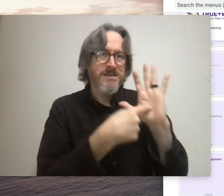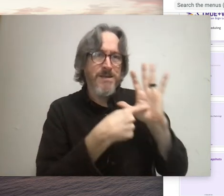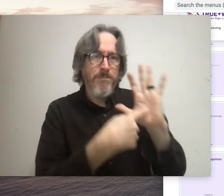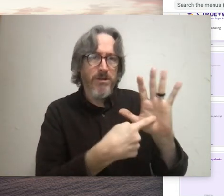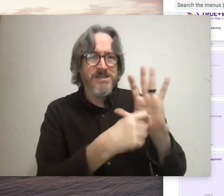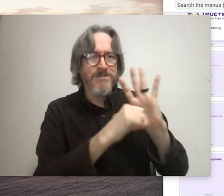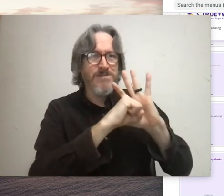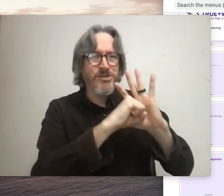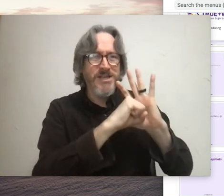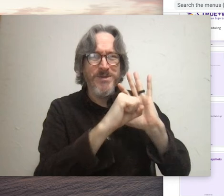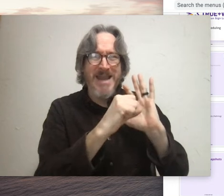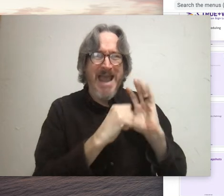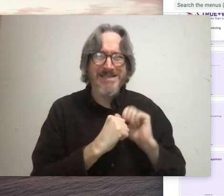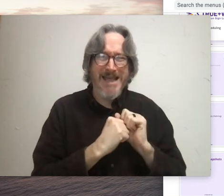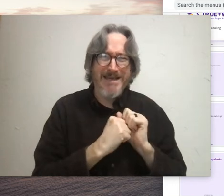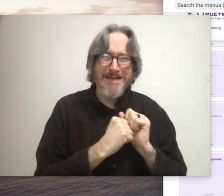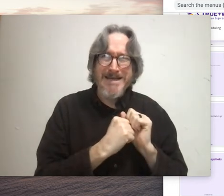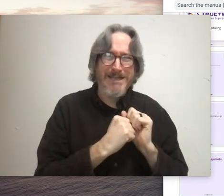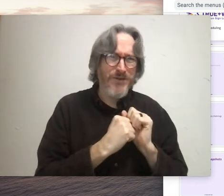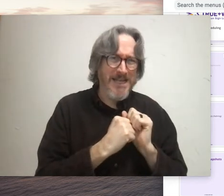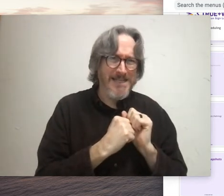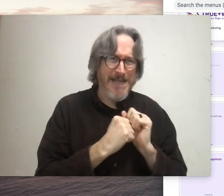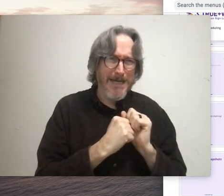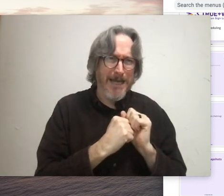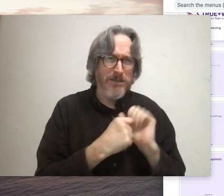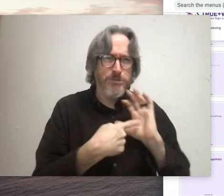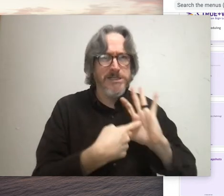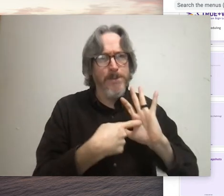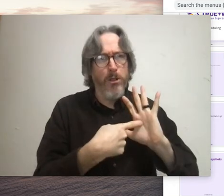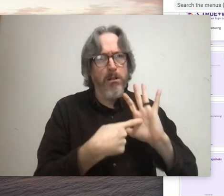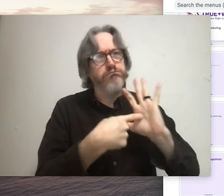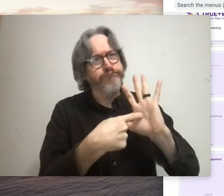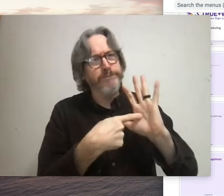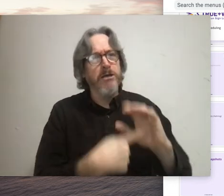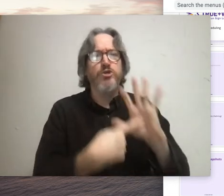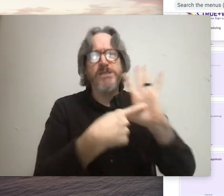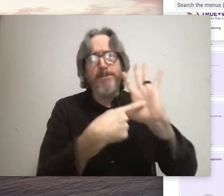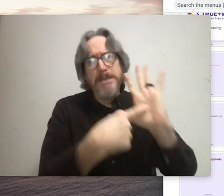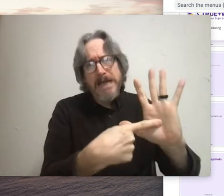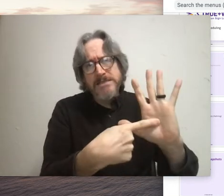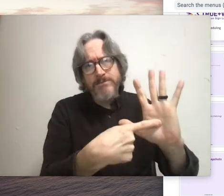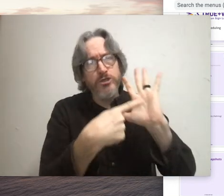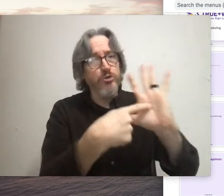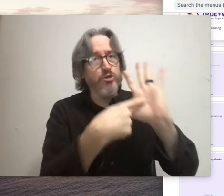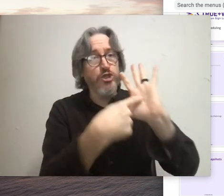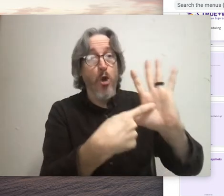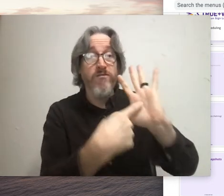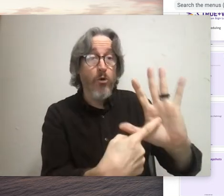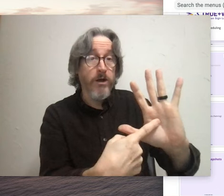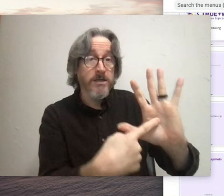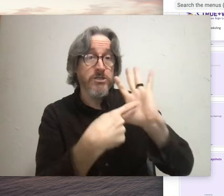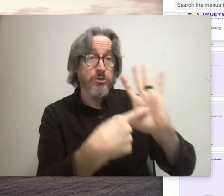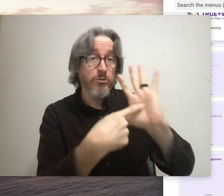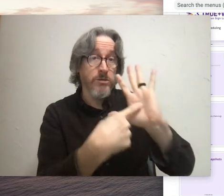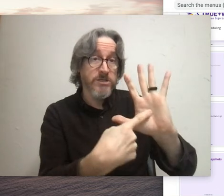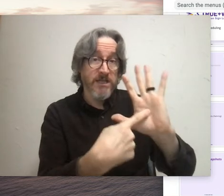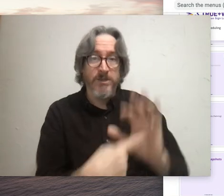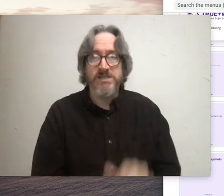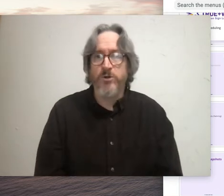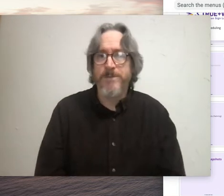Symbol, symbol. Sometimes you'll see it with an S, and that's very signed English, but symbol, to symbolize something, to show for it,